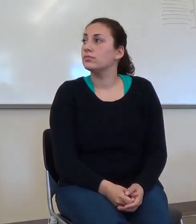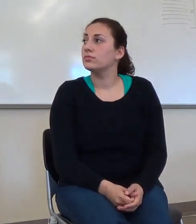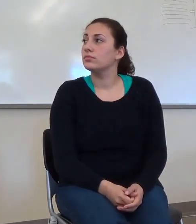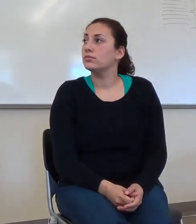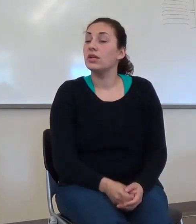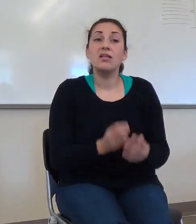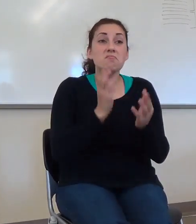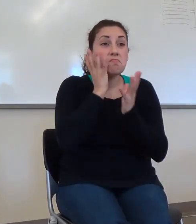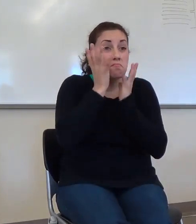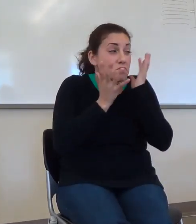Embarrassment.